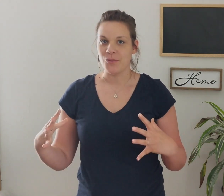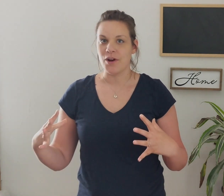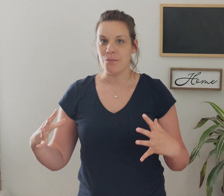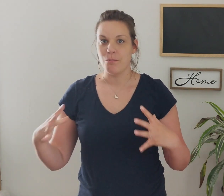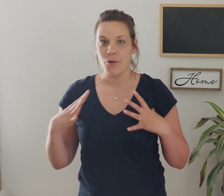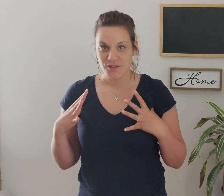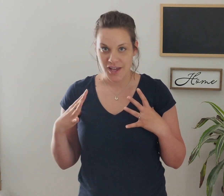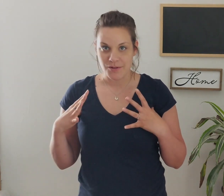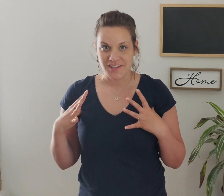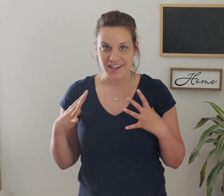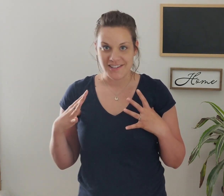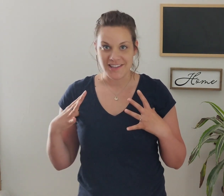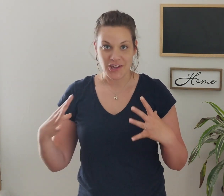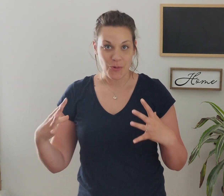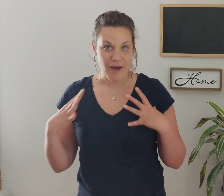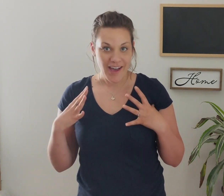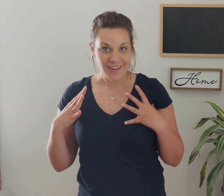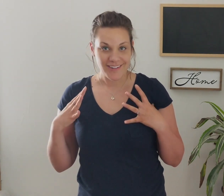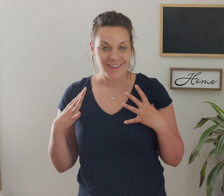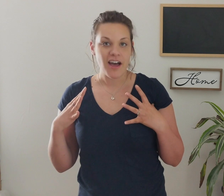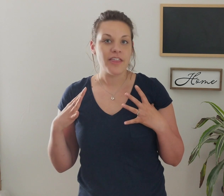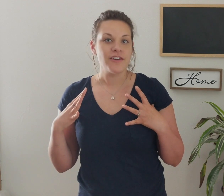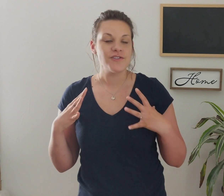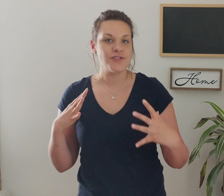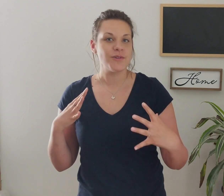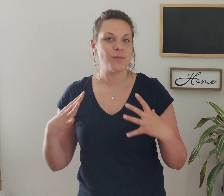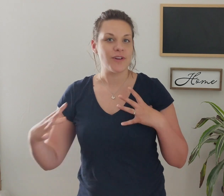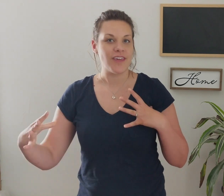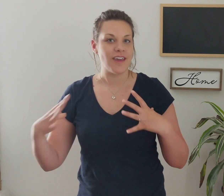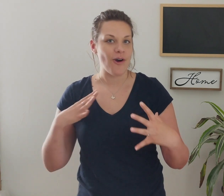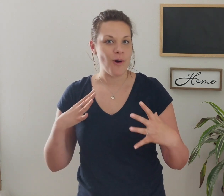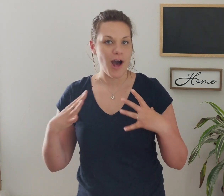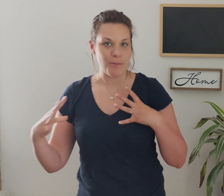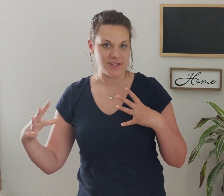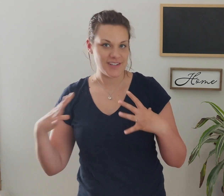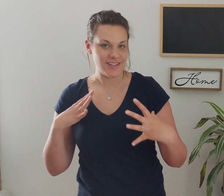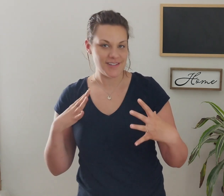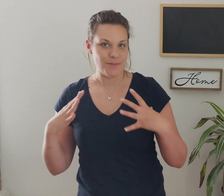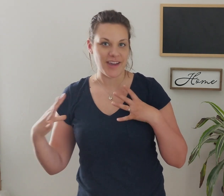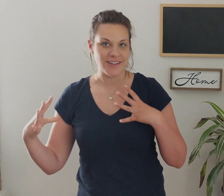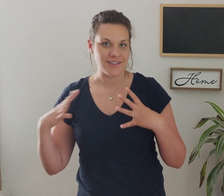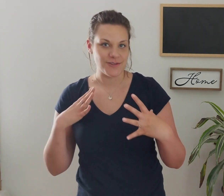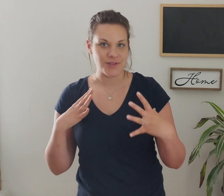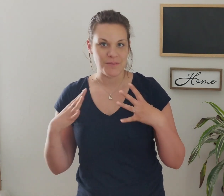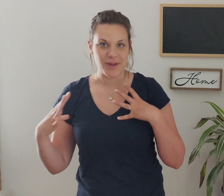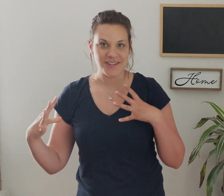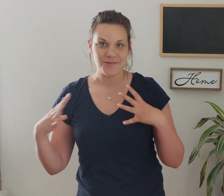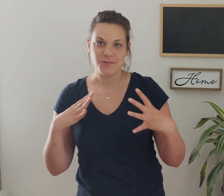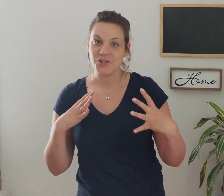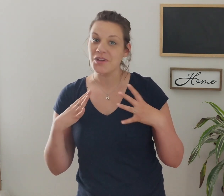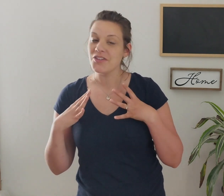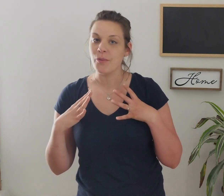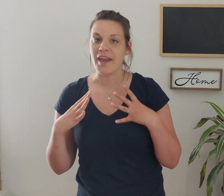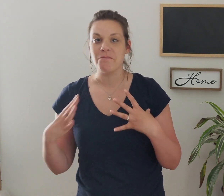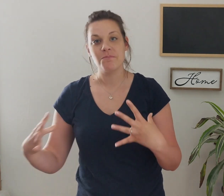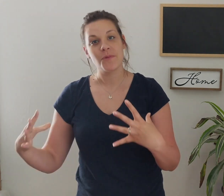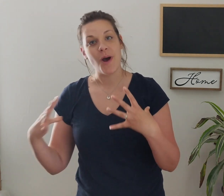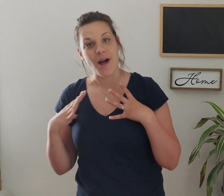where both simultaneously go back. Others do it where they go opposites back into those armpits. So either way,